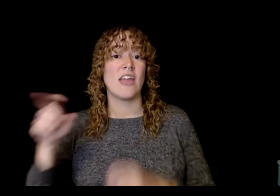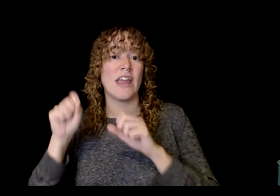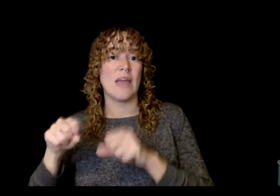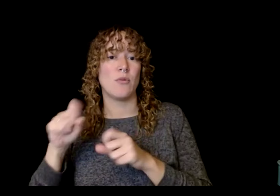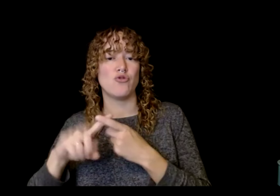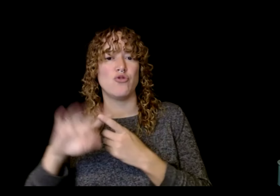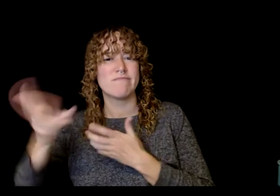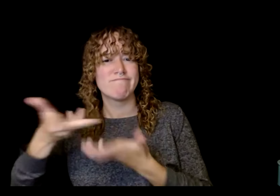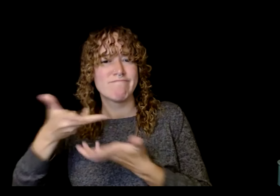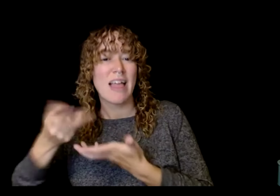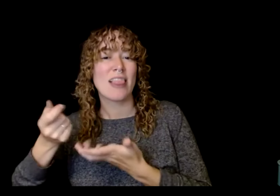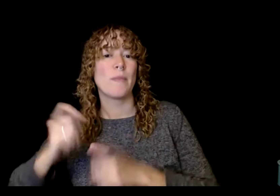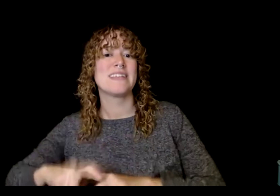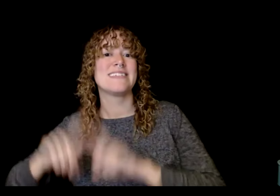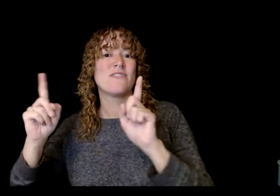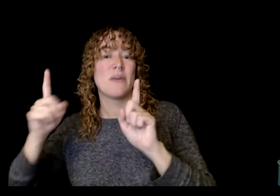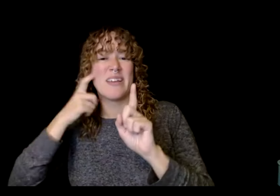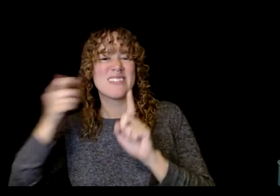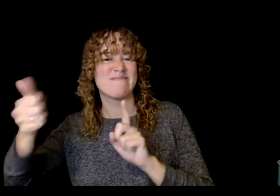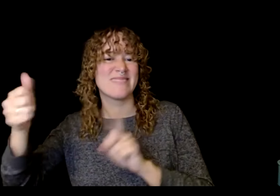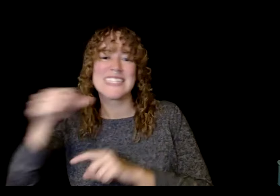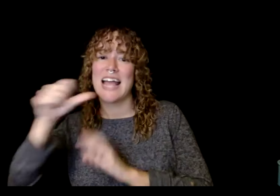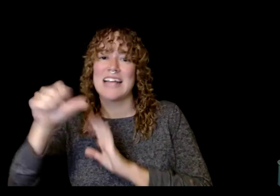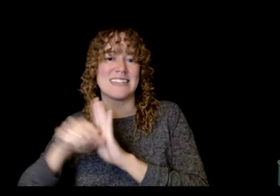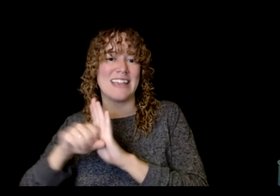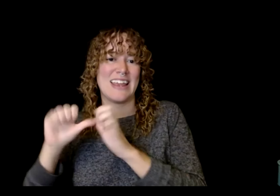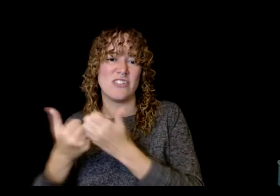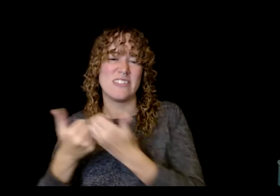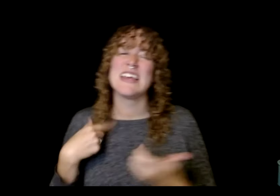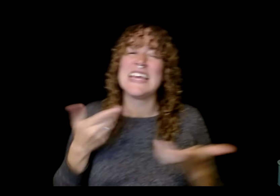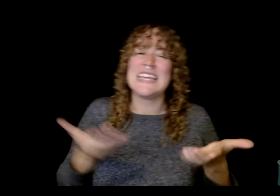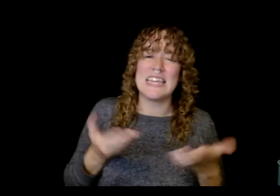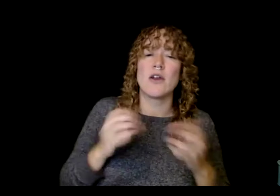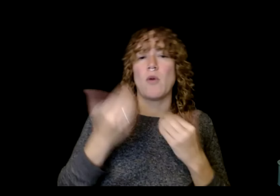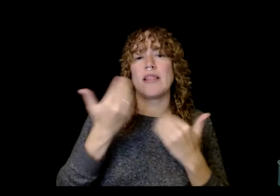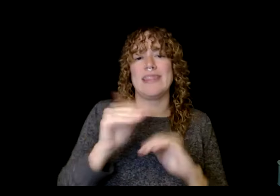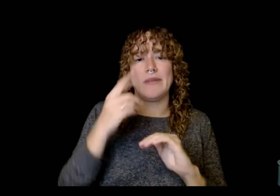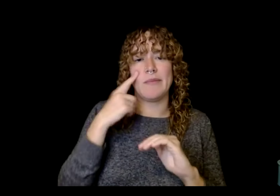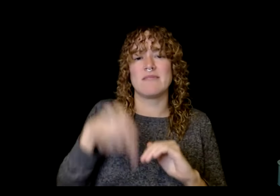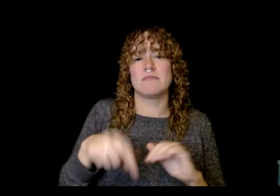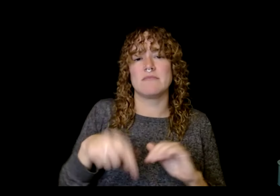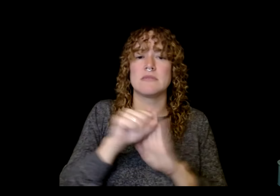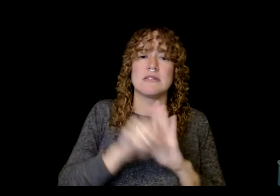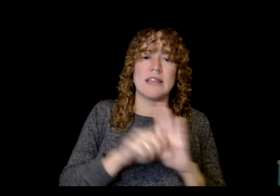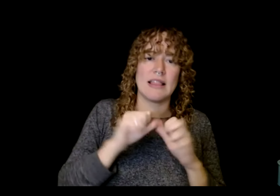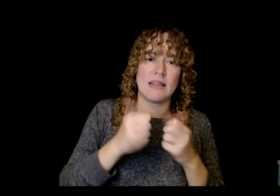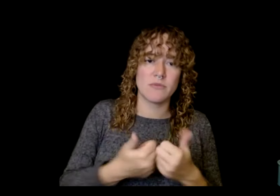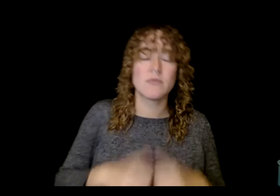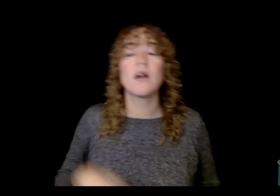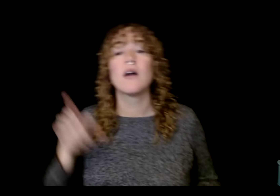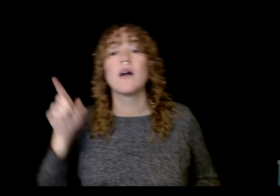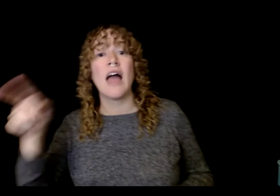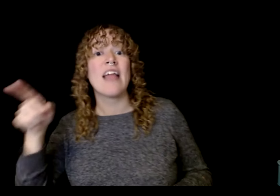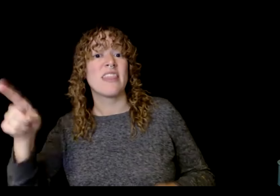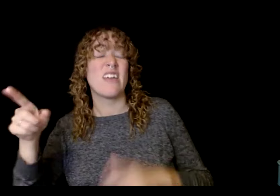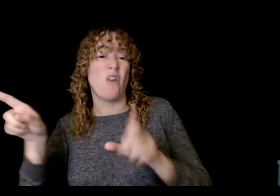agency. They have also opened up quite a few resources to all nonprofits in Oregon, regardless of whether